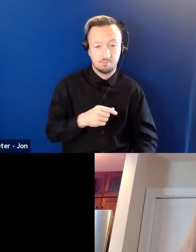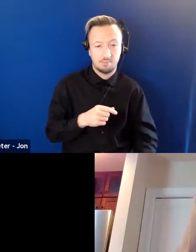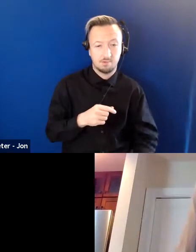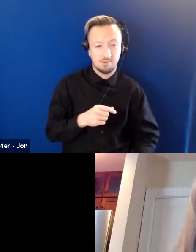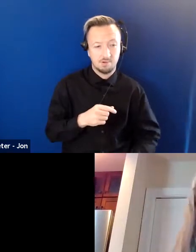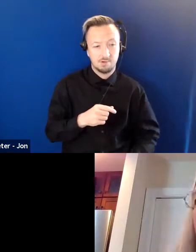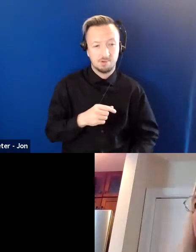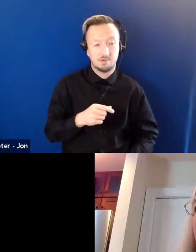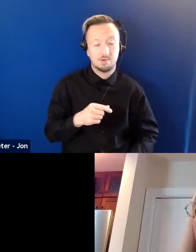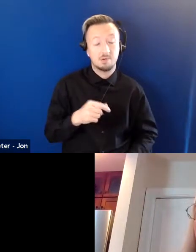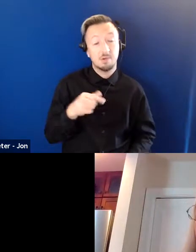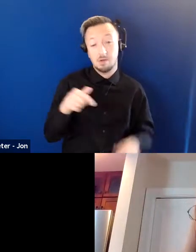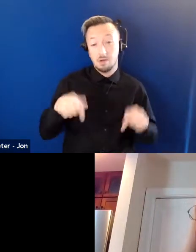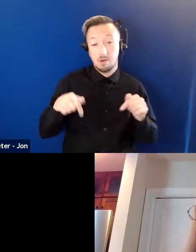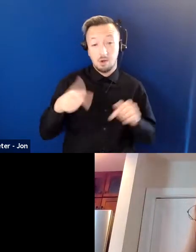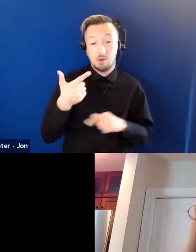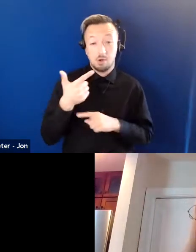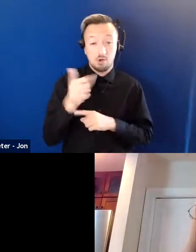For Georgia, yes, this is an